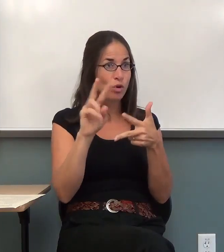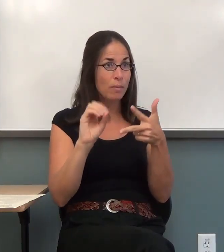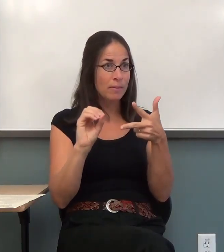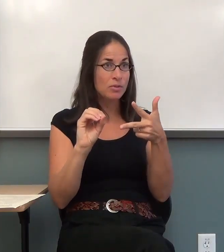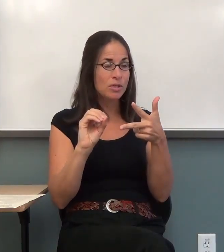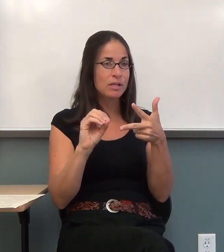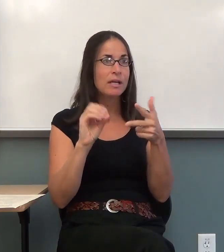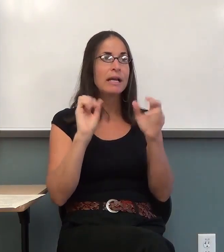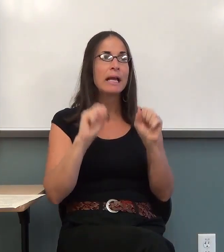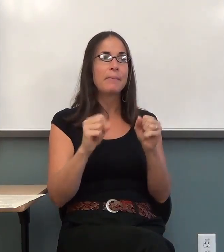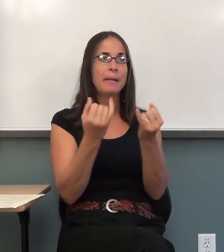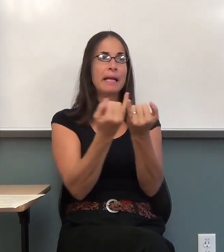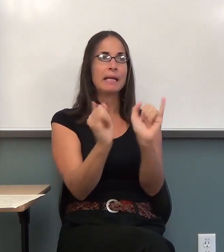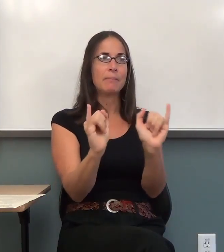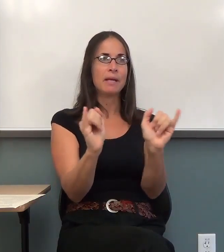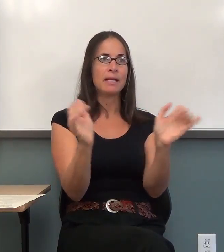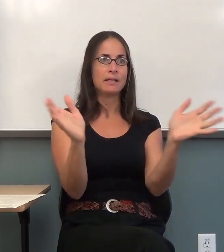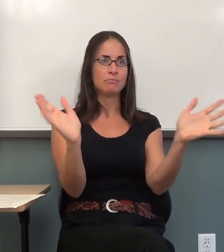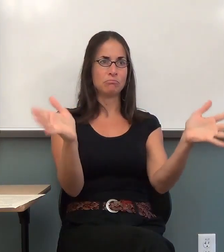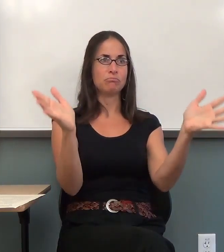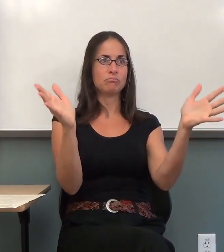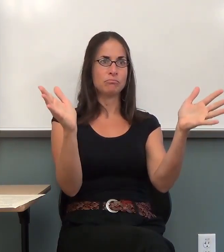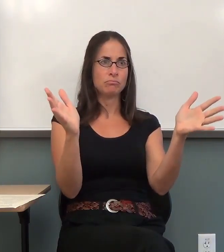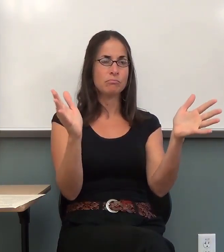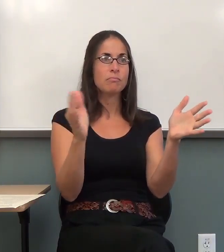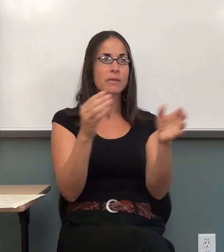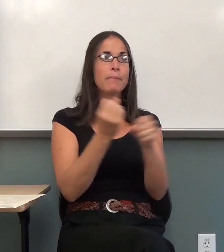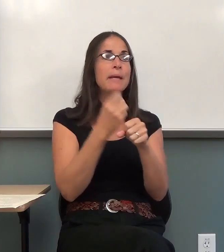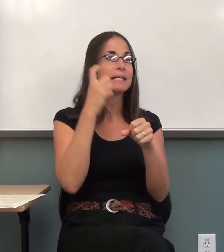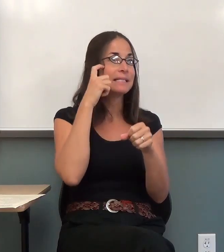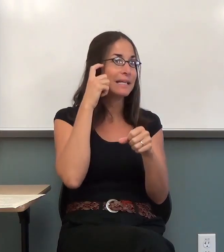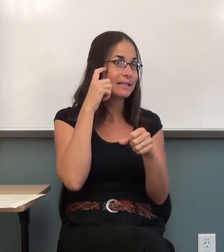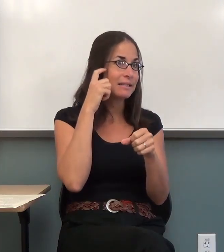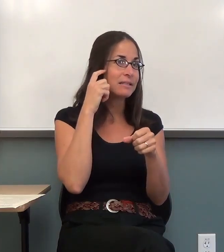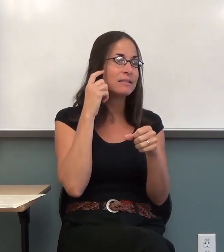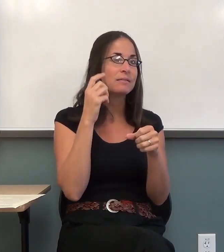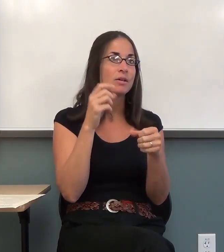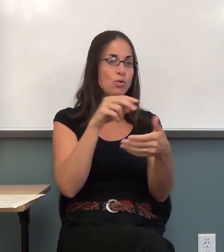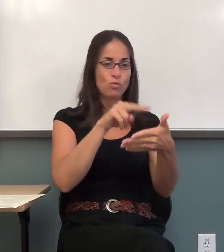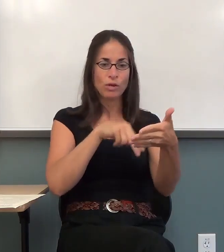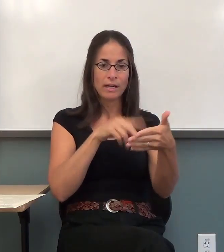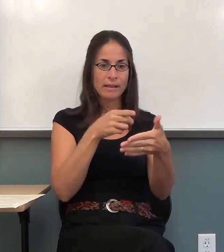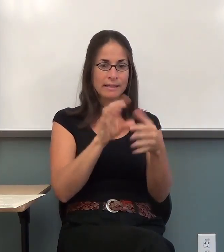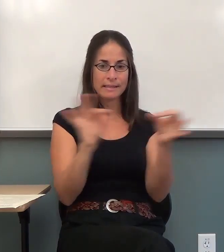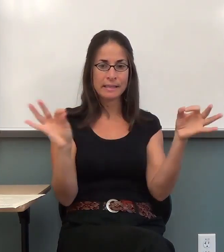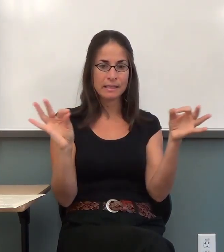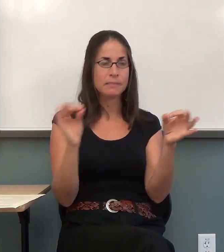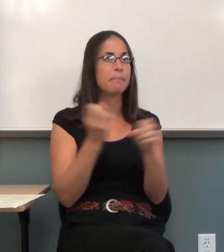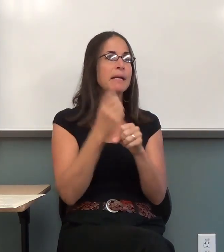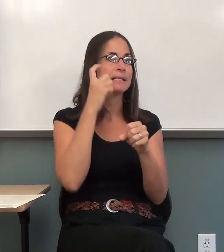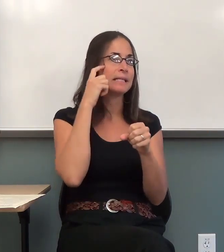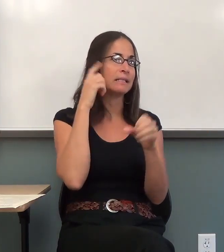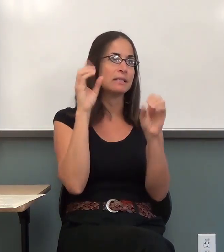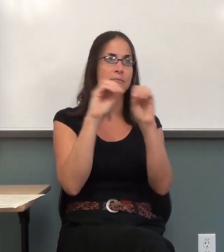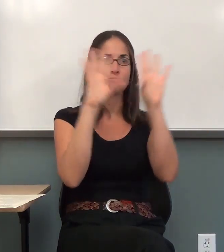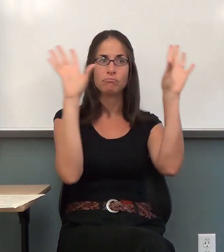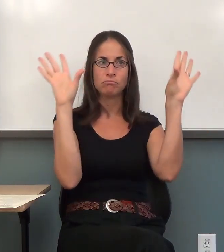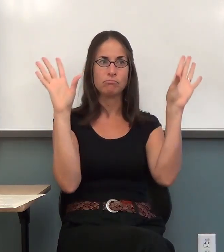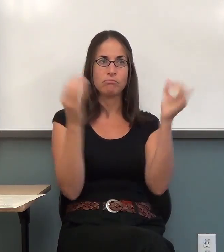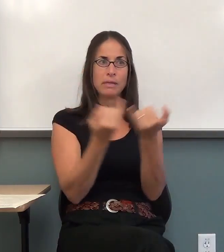It's independent, okay? It makes sense with just those words, okay? That's the meaning. It's in that sentence. So